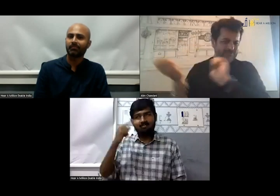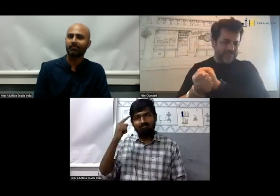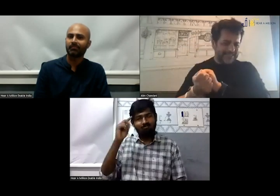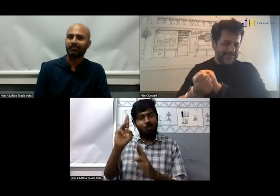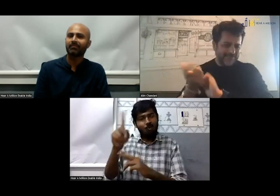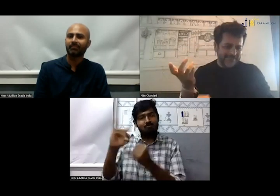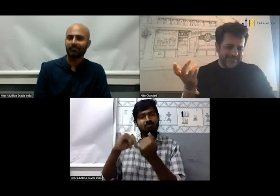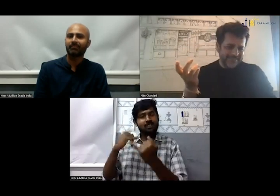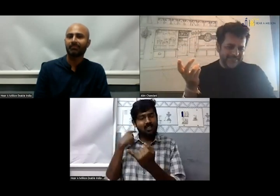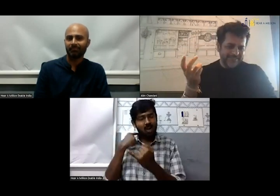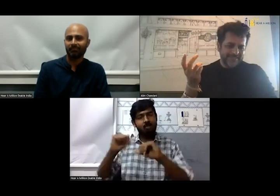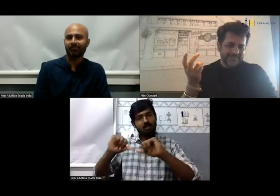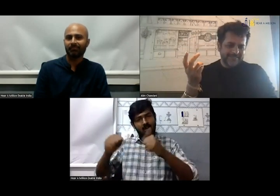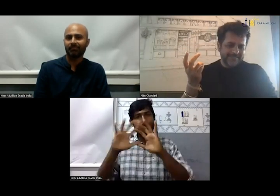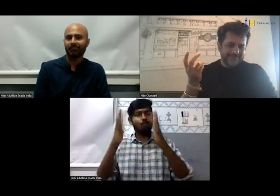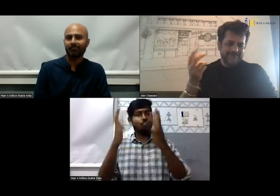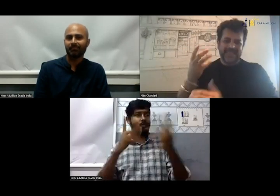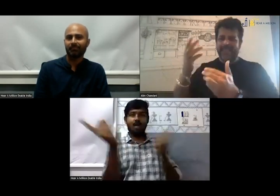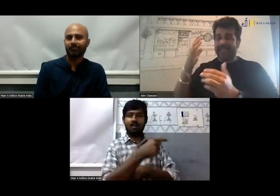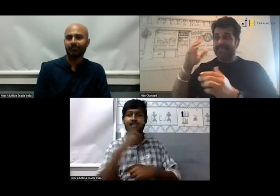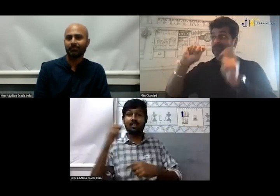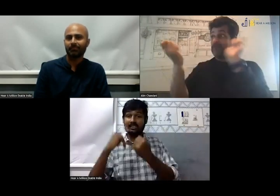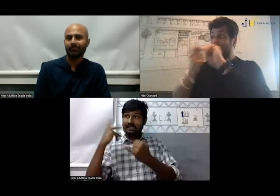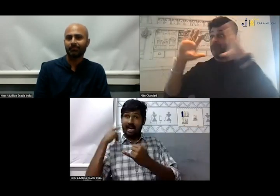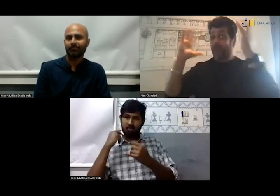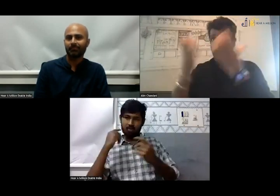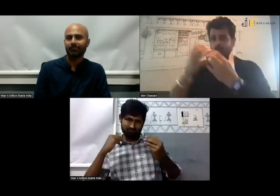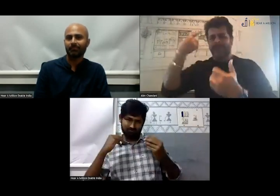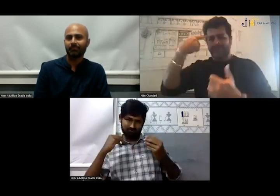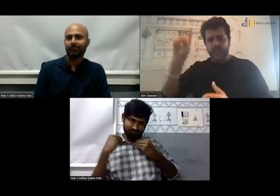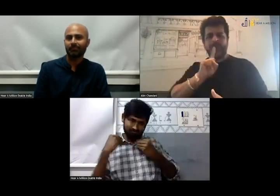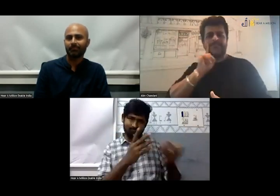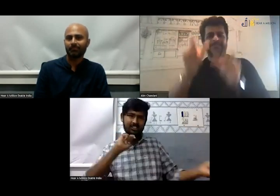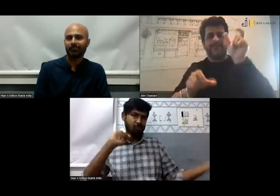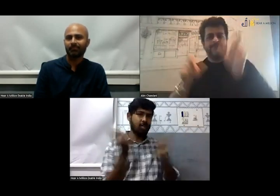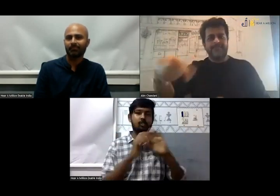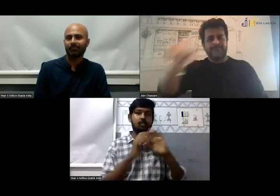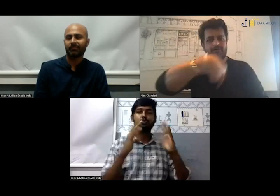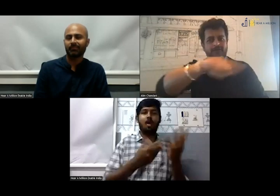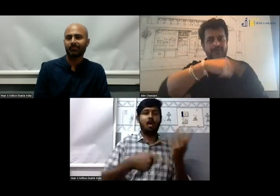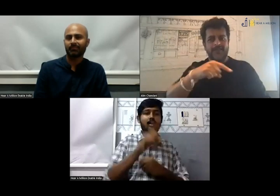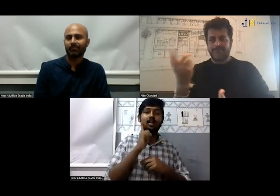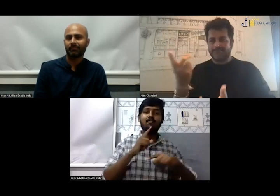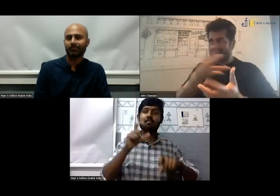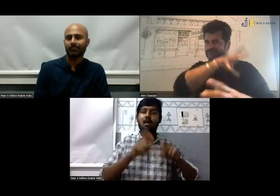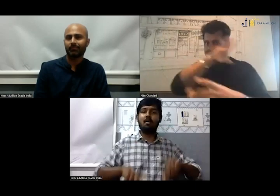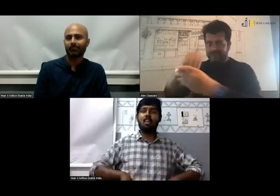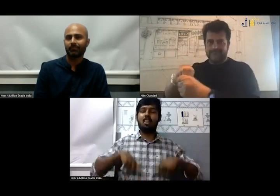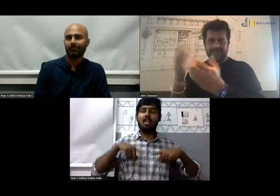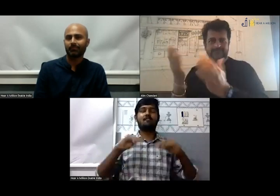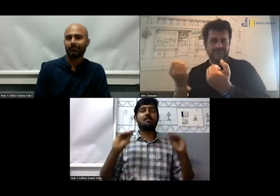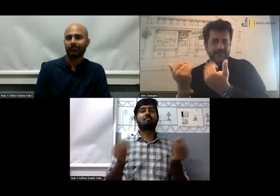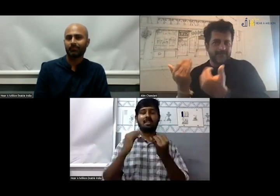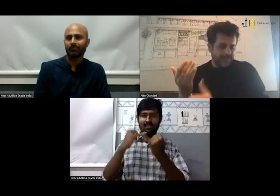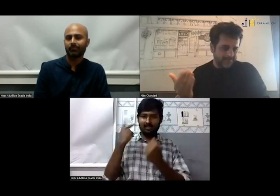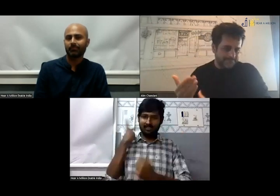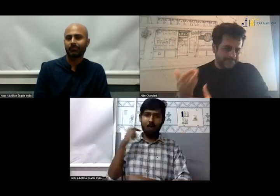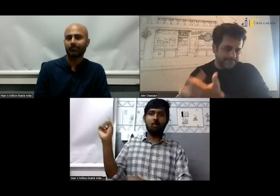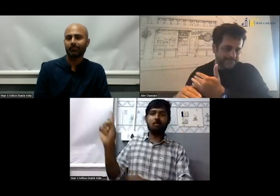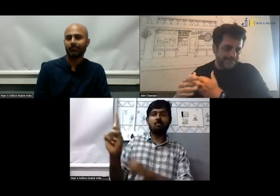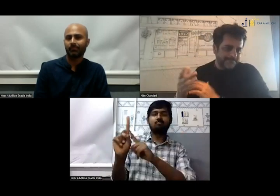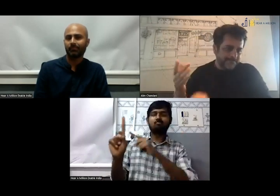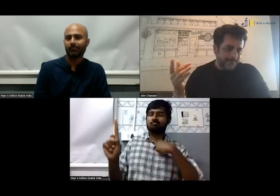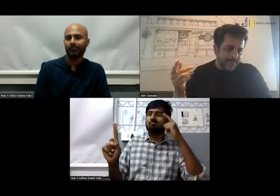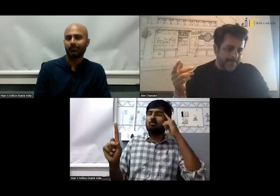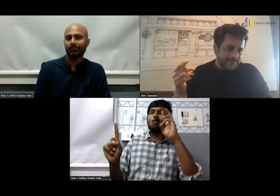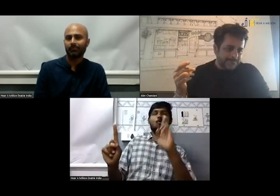I will always remember that Sudamni, and I know that Sudamni has the capability to change the world and